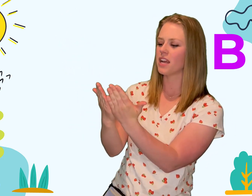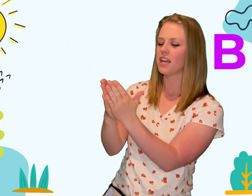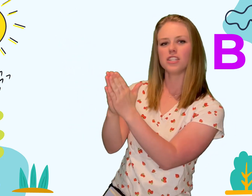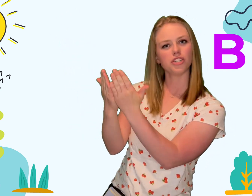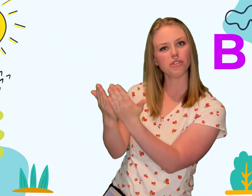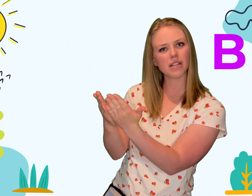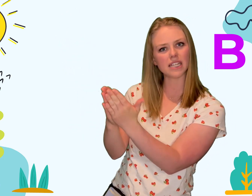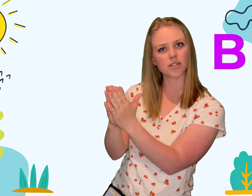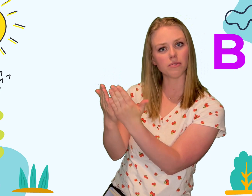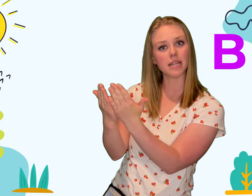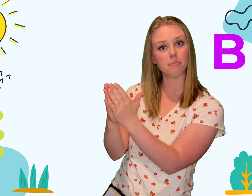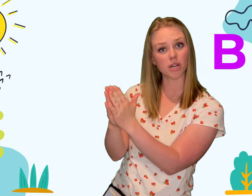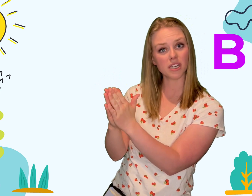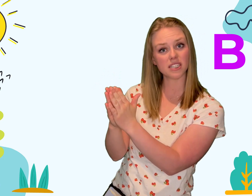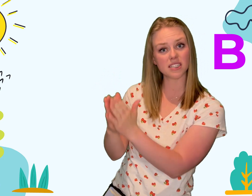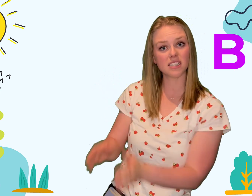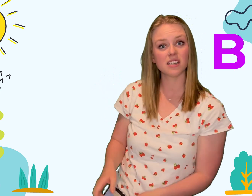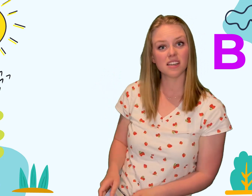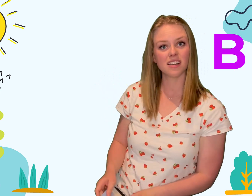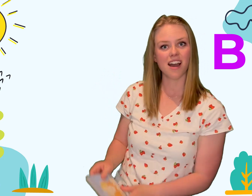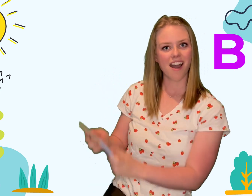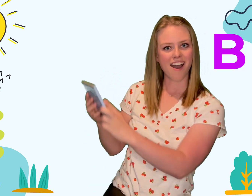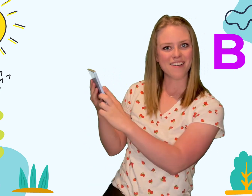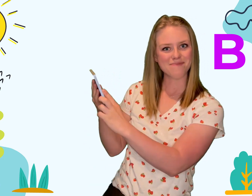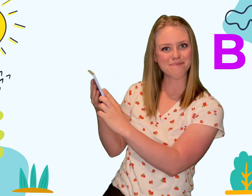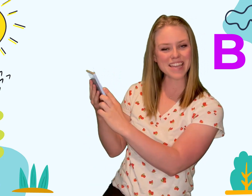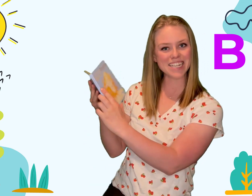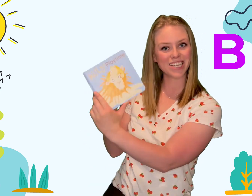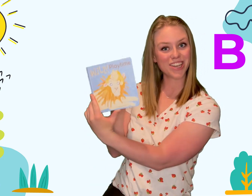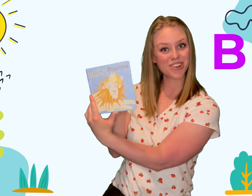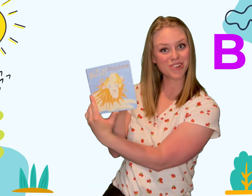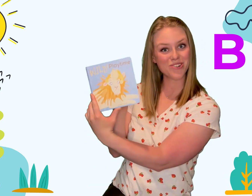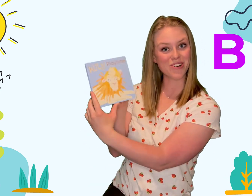Do you like to read books? Me too.